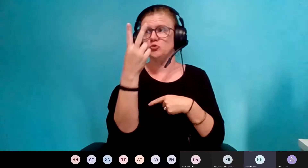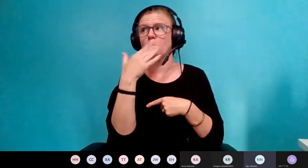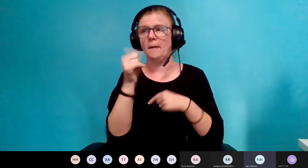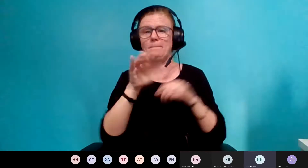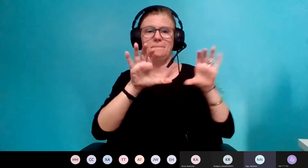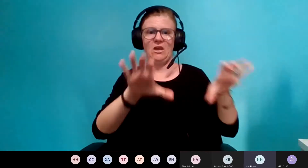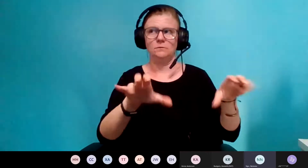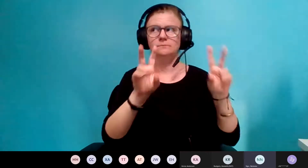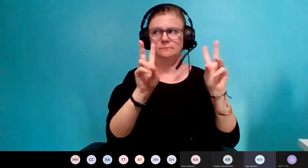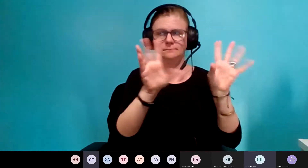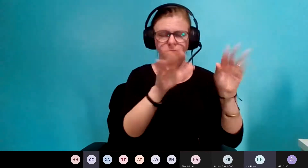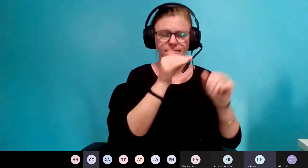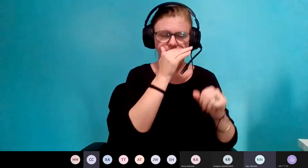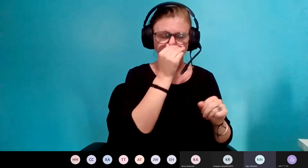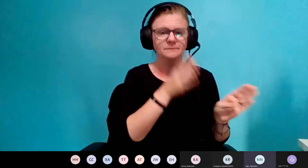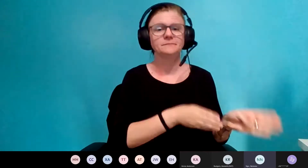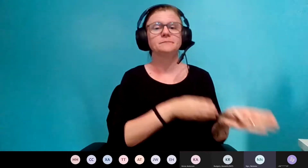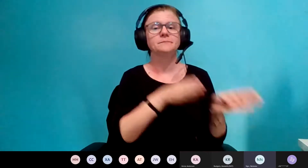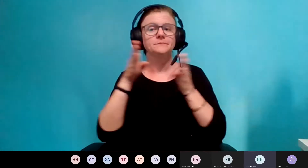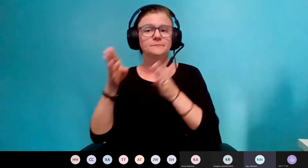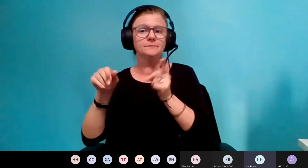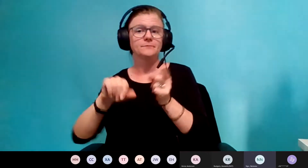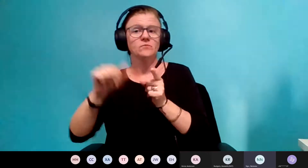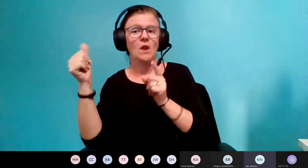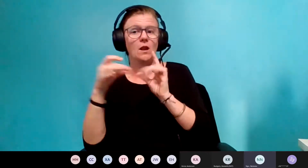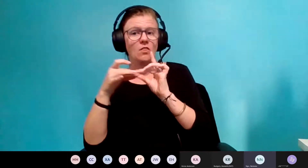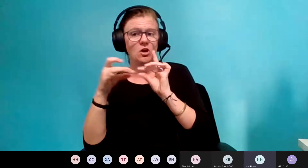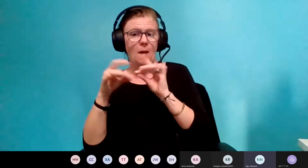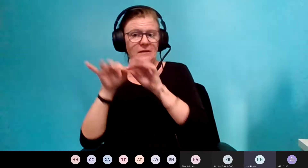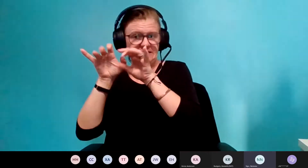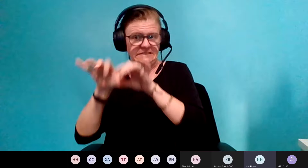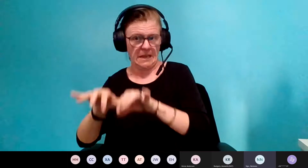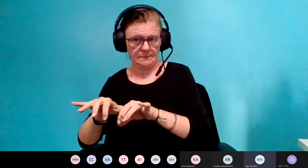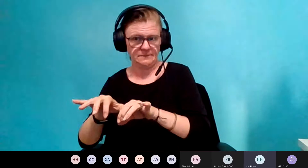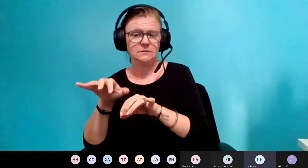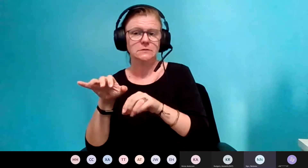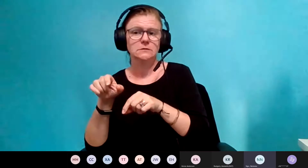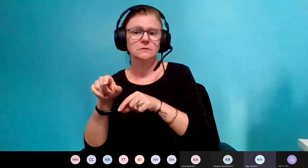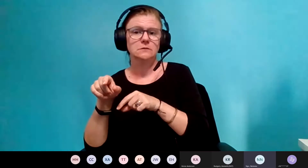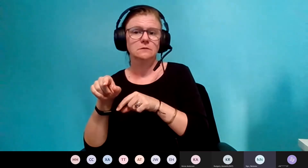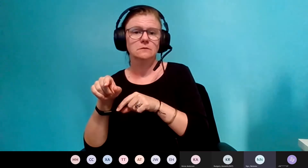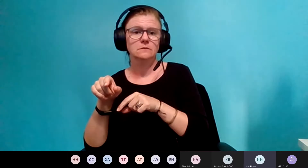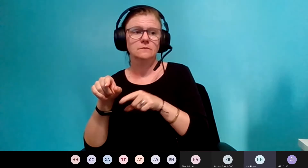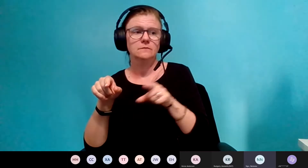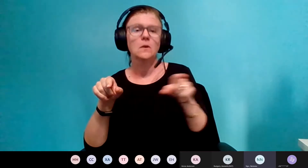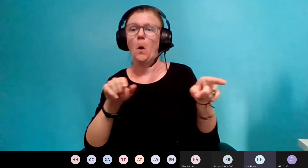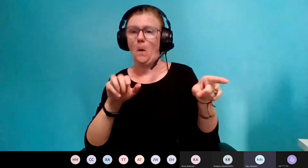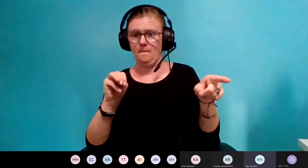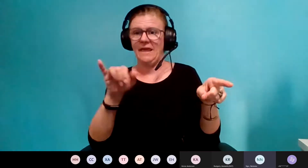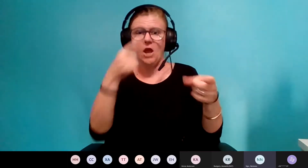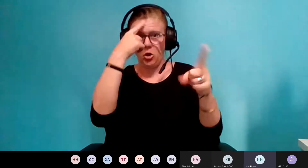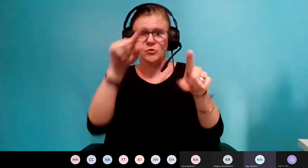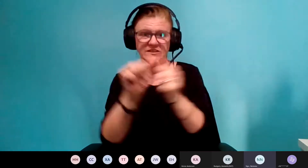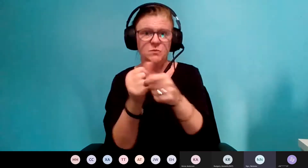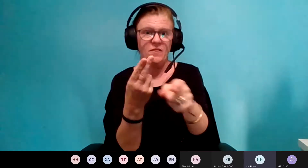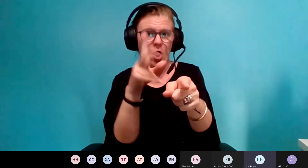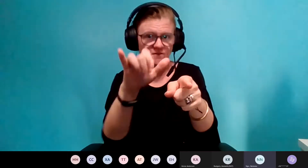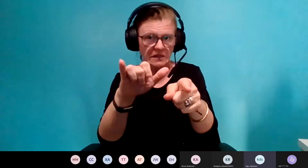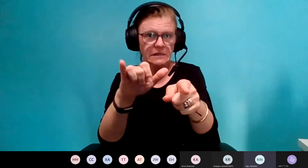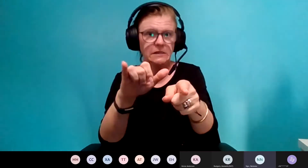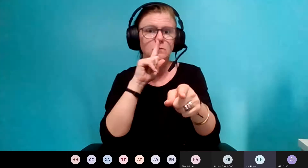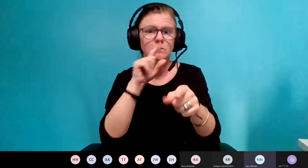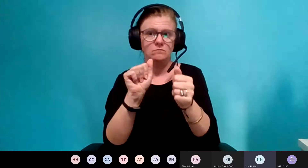quote. And then another comment that she made is that she does agree with Harvey in terms of